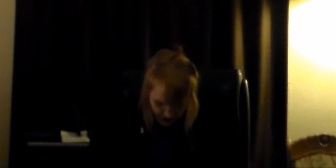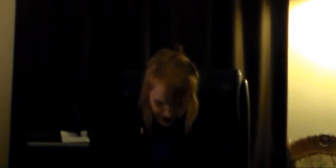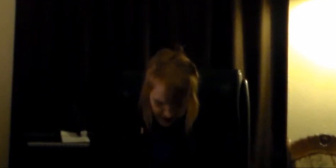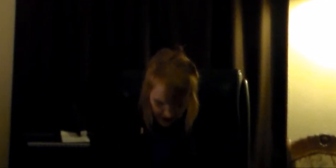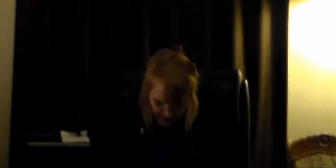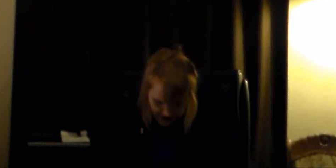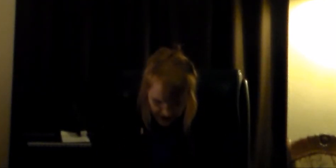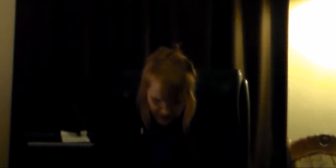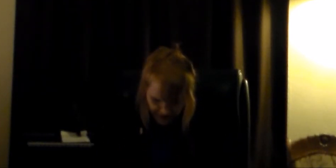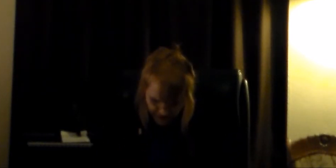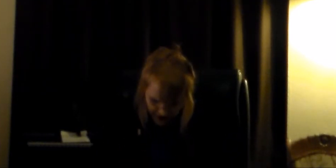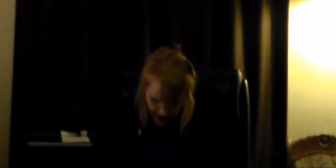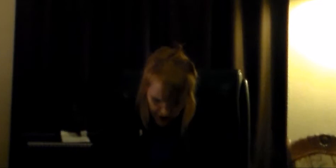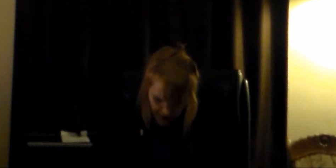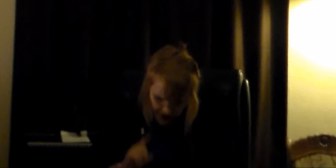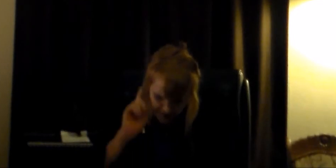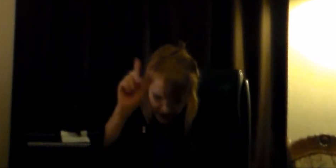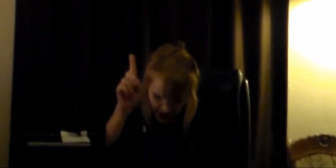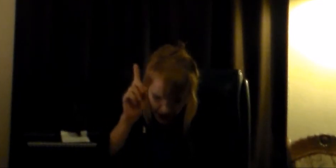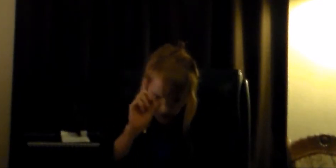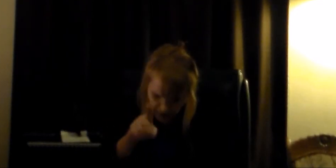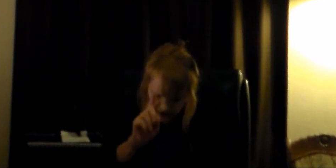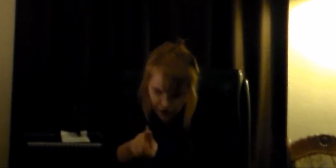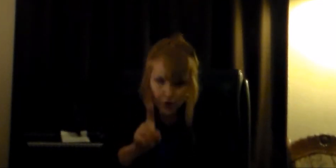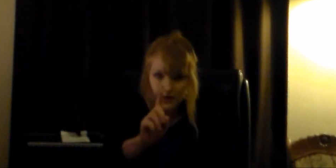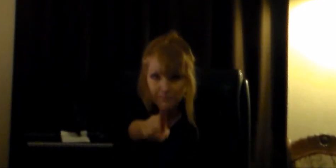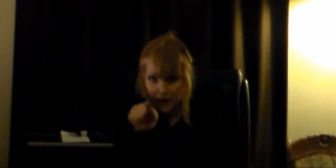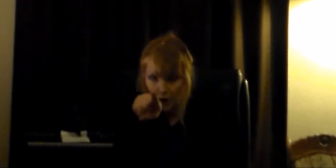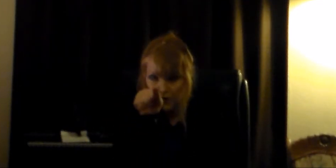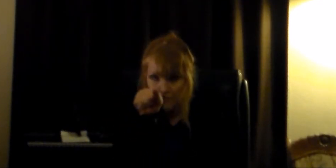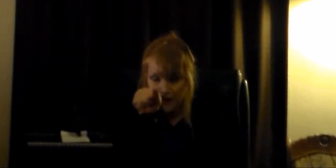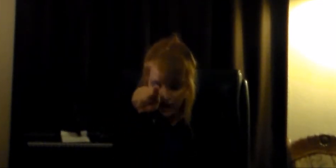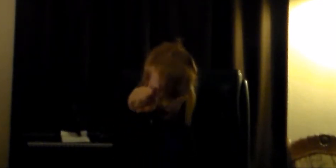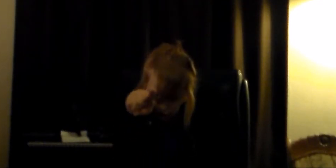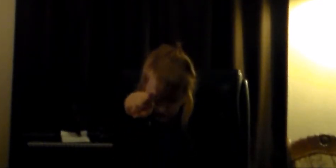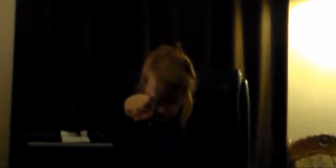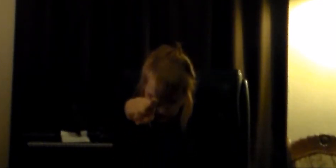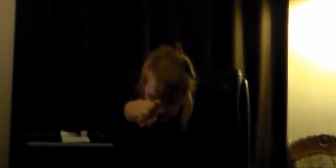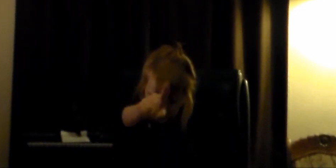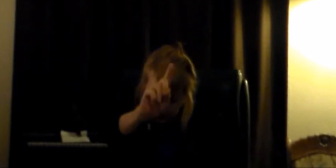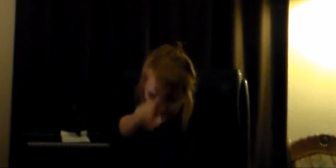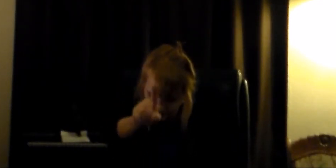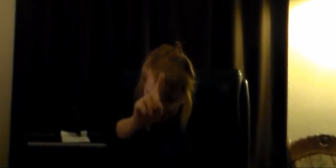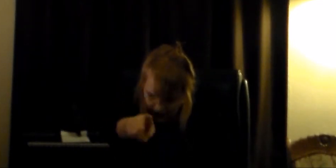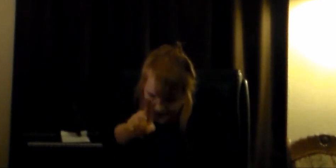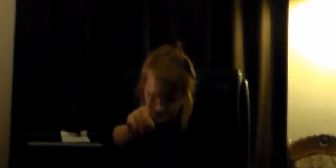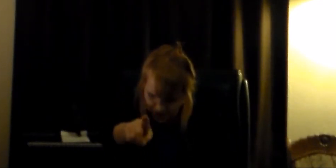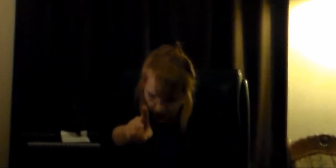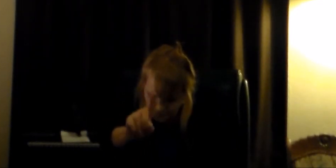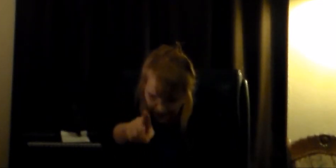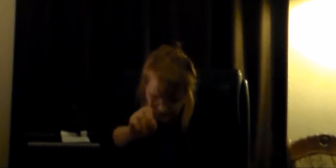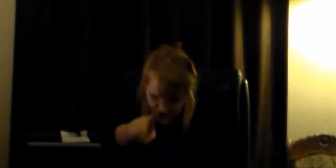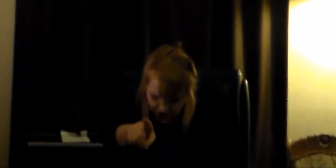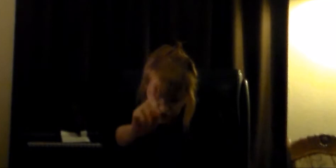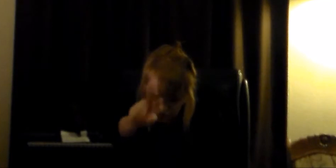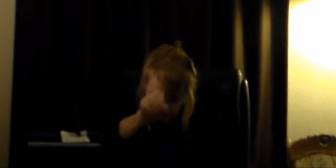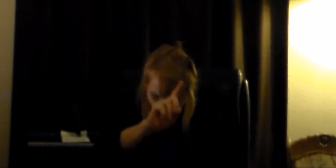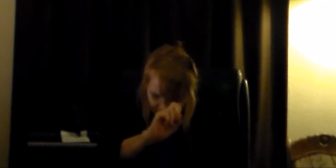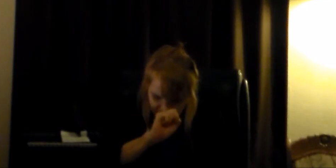for the stomach for food, but God will destroy them both and both. The body is not meant for sexual